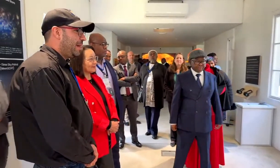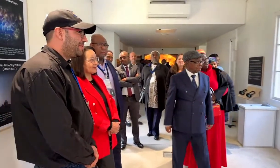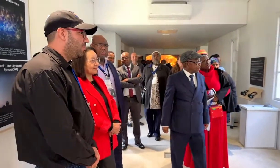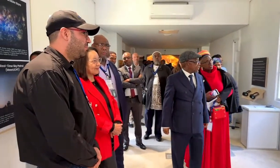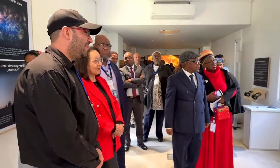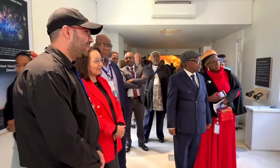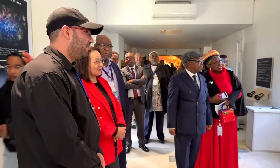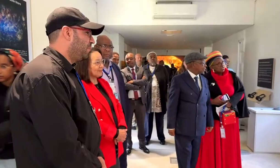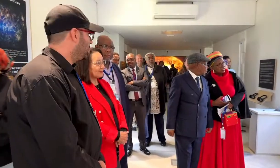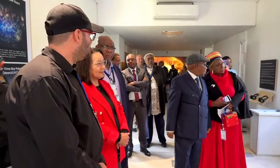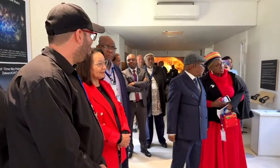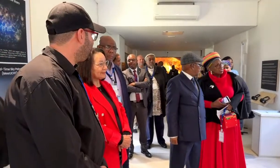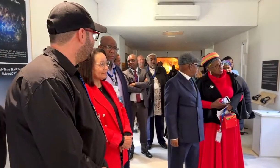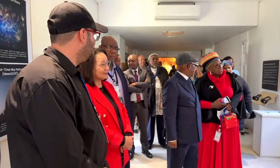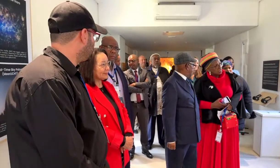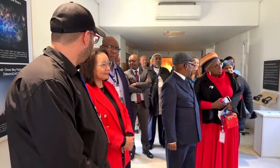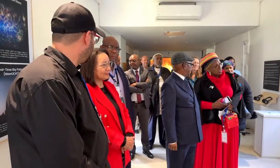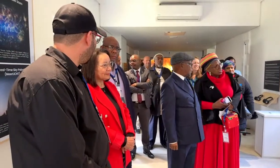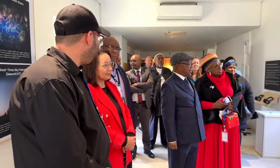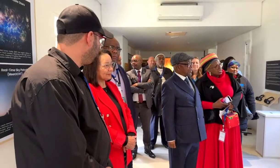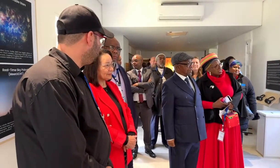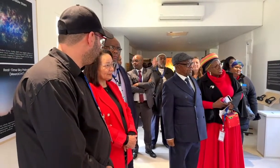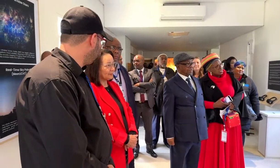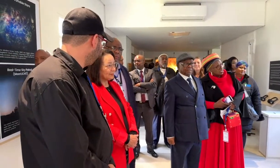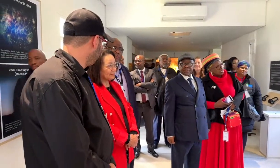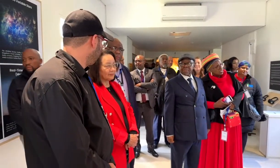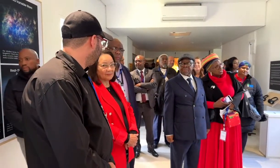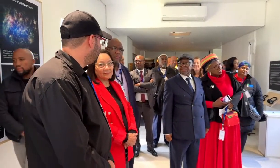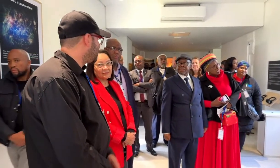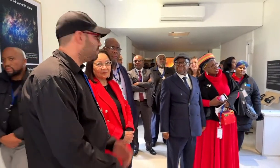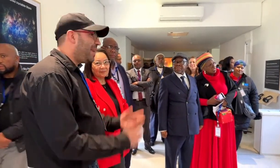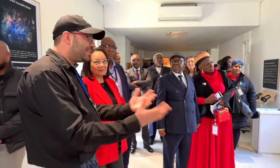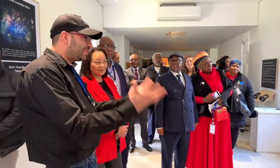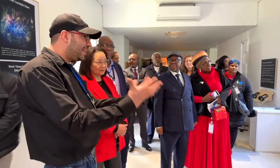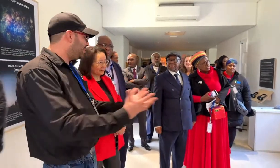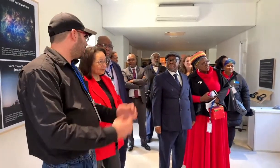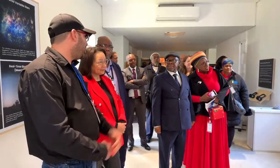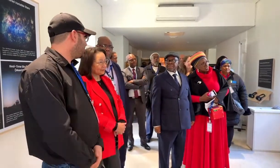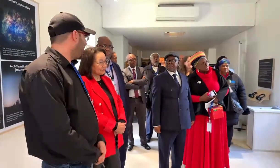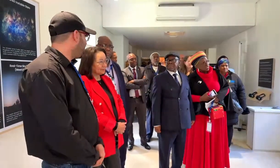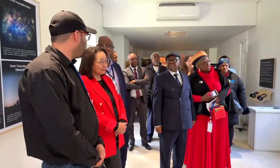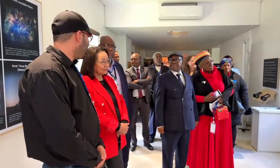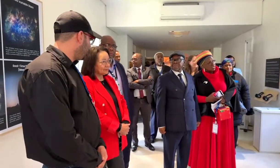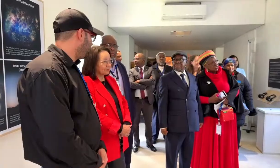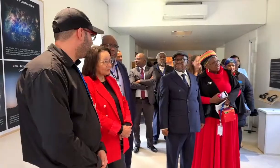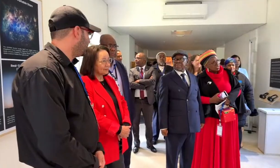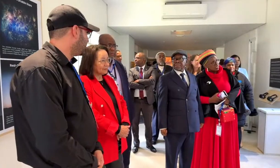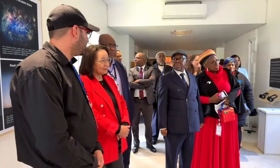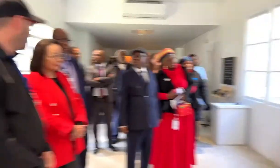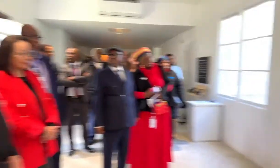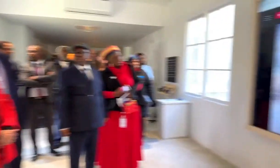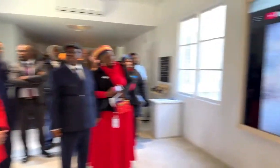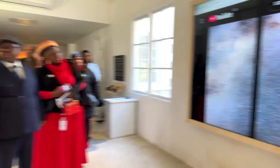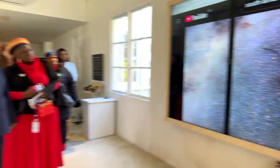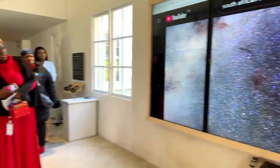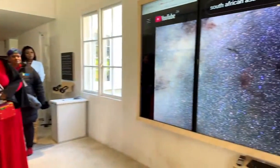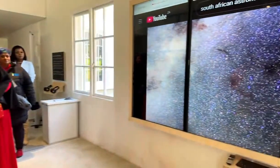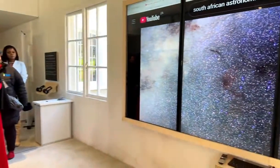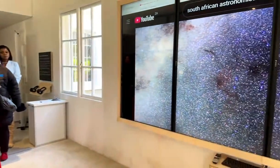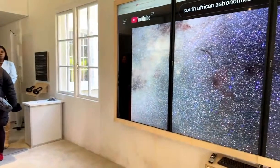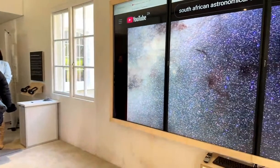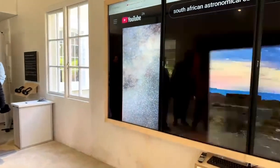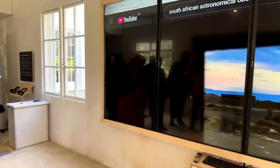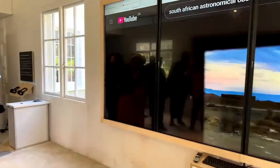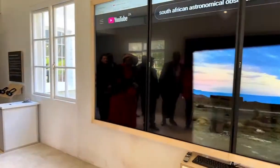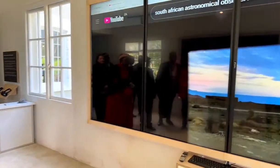here in Cape Town, we suffer quite a lot of light pollution. This makes seeing the night sky quite difficult, right? So in order